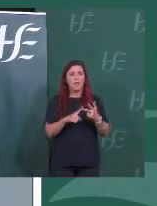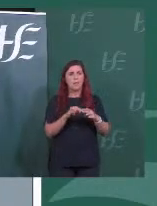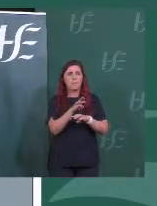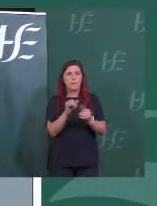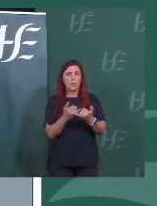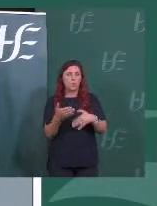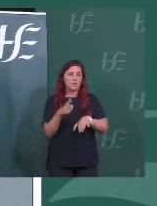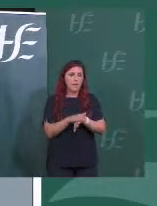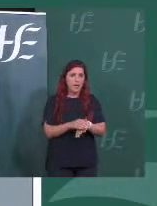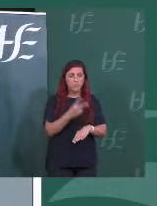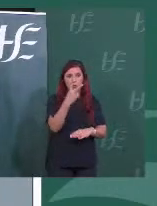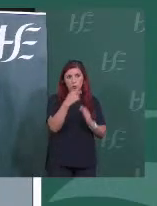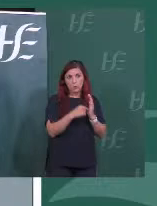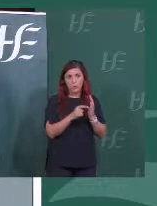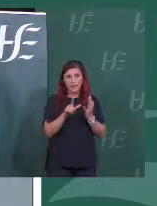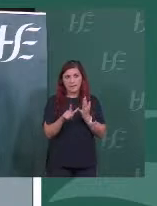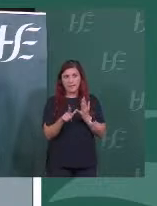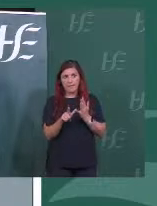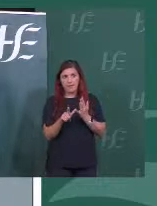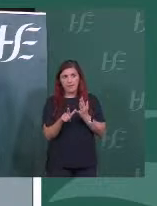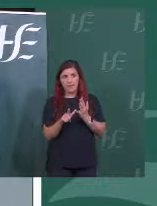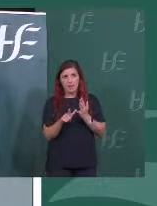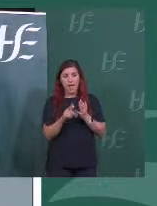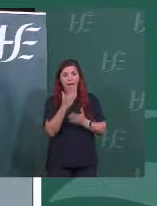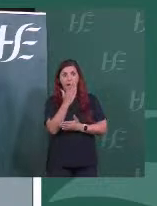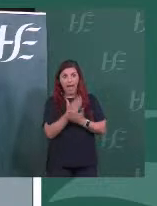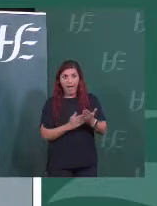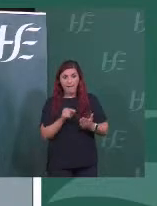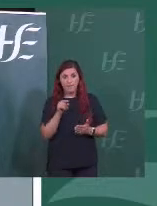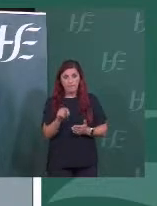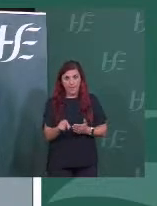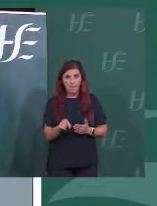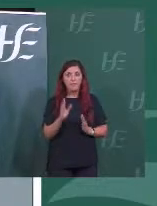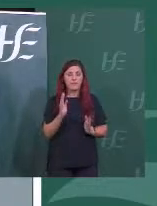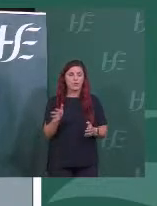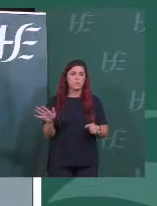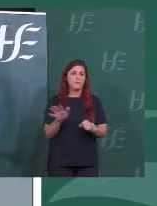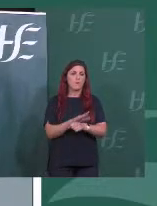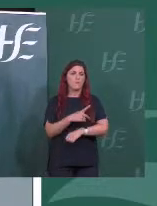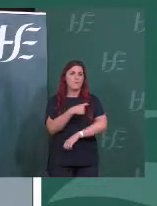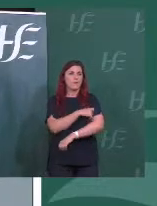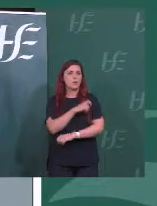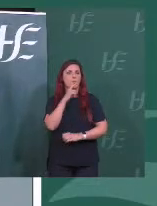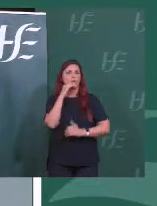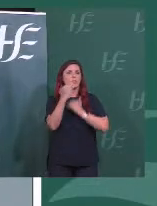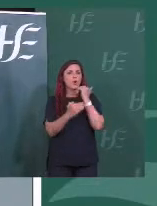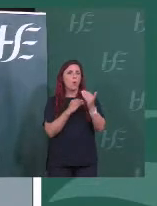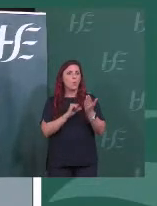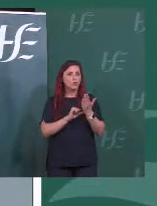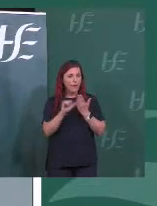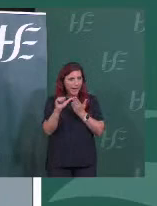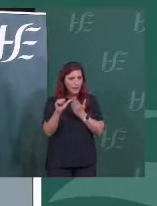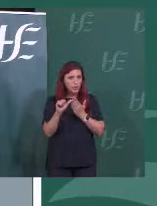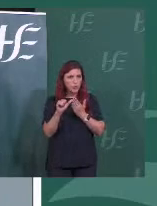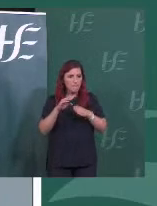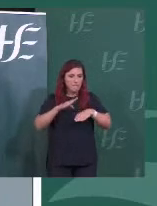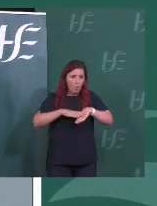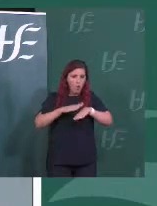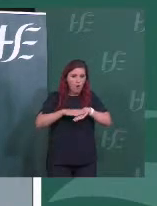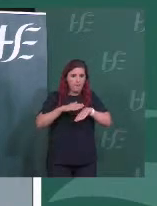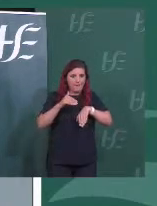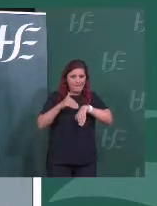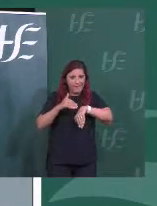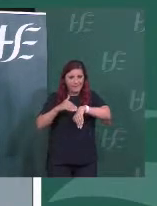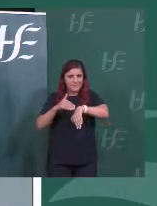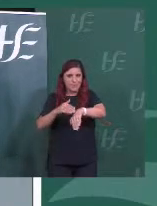died, 257, almost half were fully vaccinated. And an older age group. So the harm pushing towards older, more vulnerable people all the